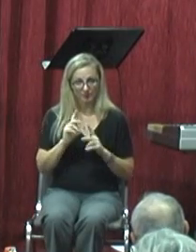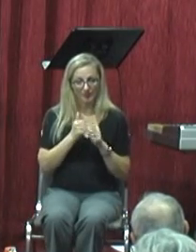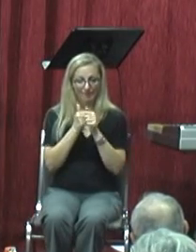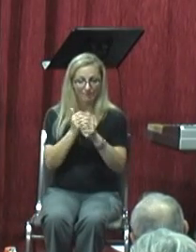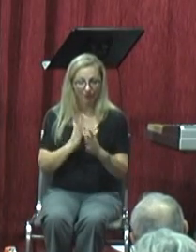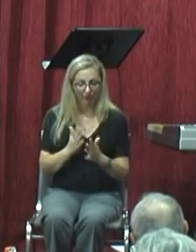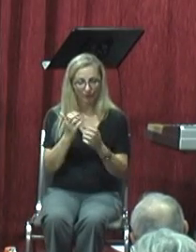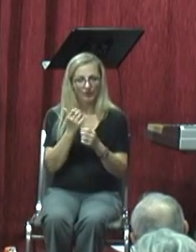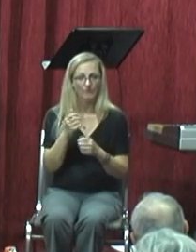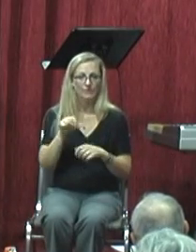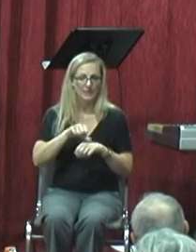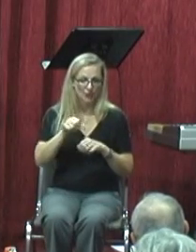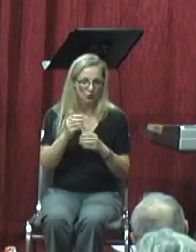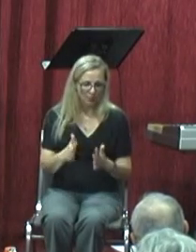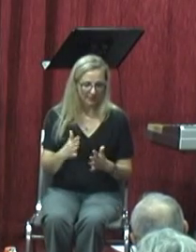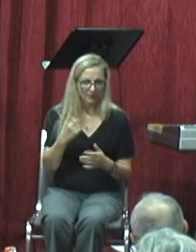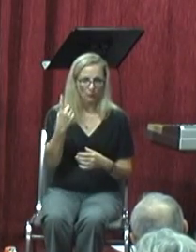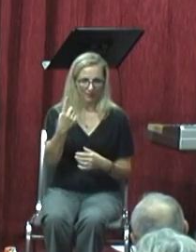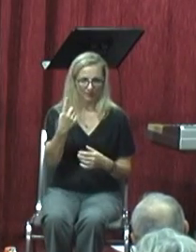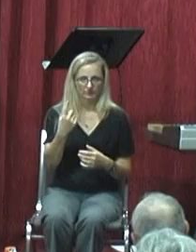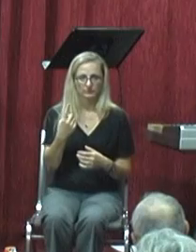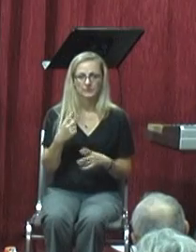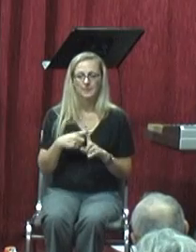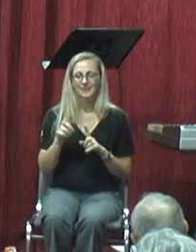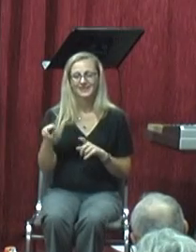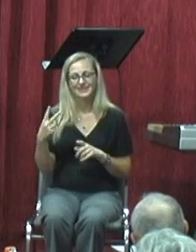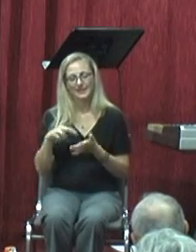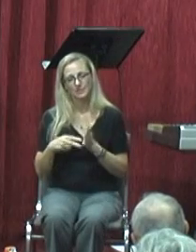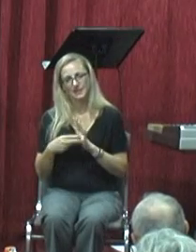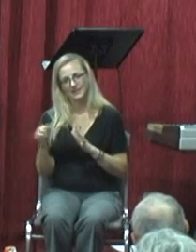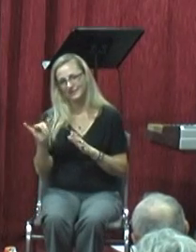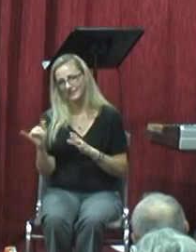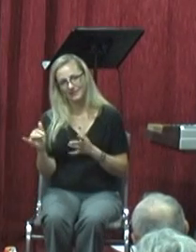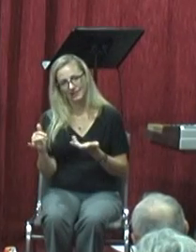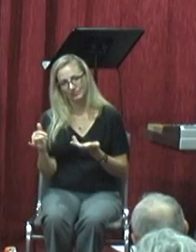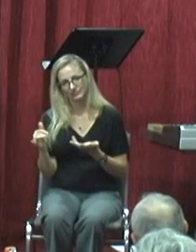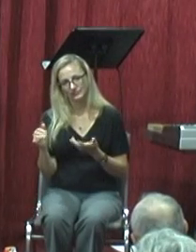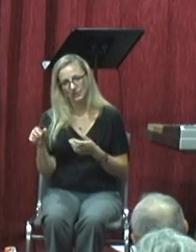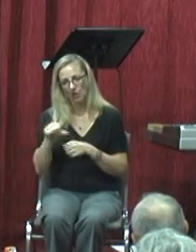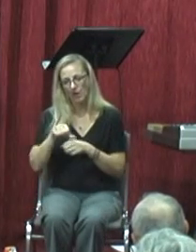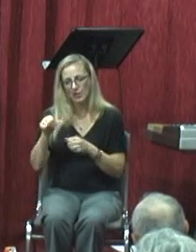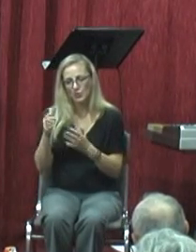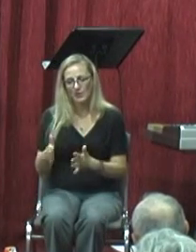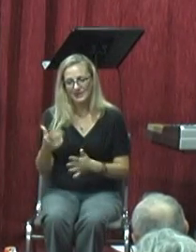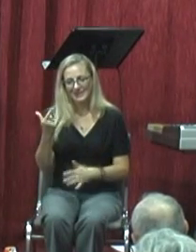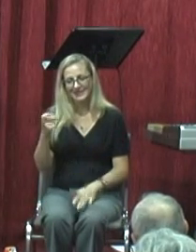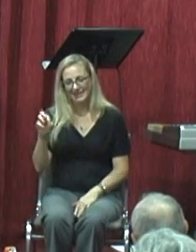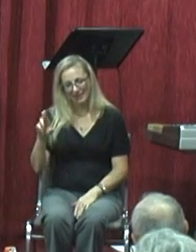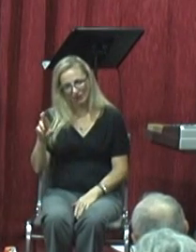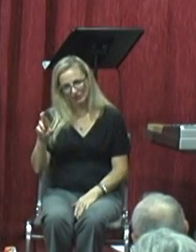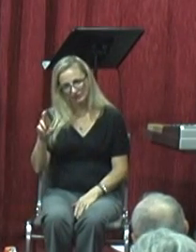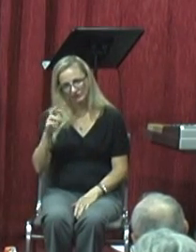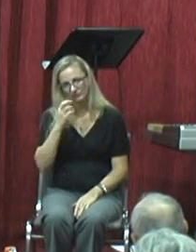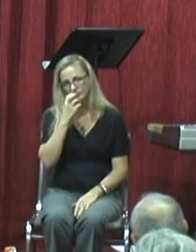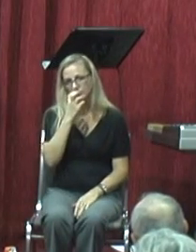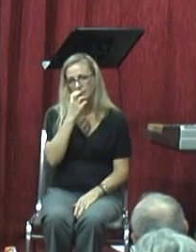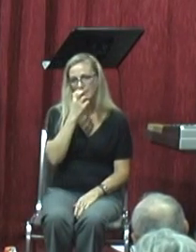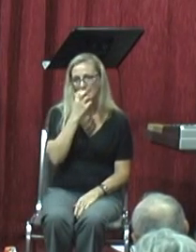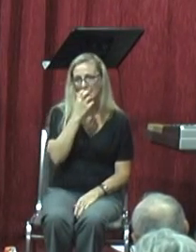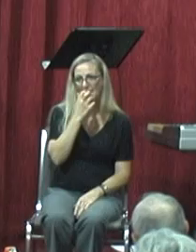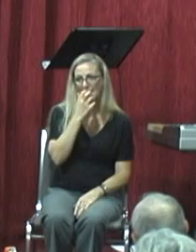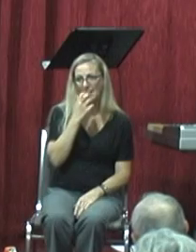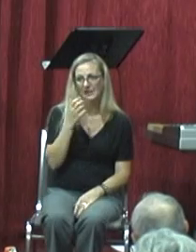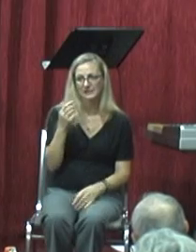of the Anointed One, right? But the second meaning is the same. It's an anointed ger. It's